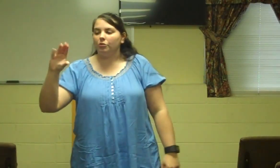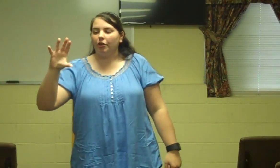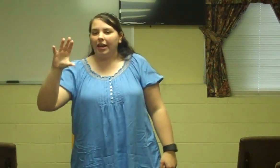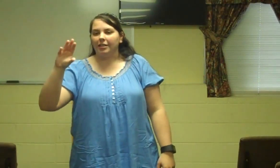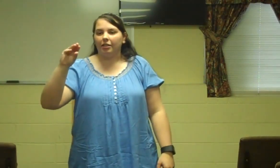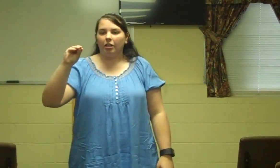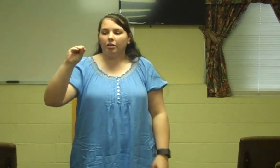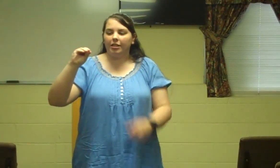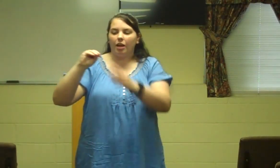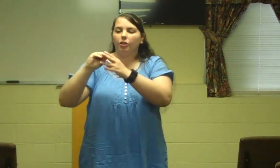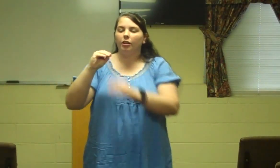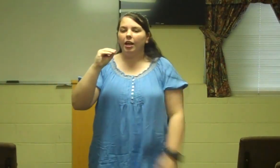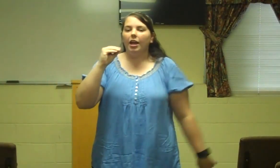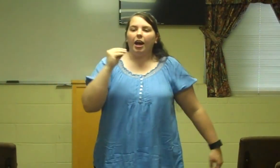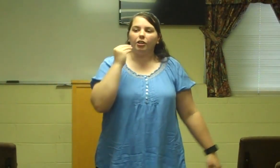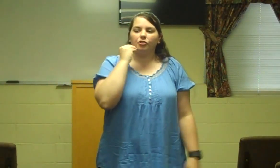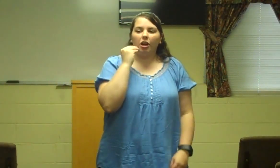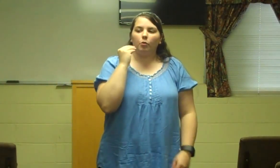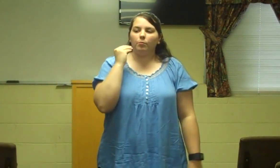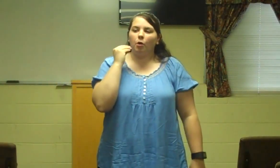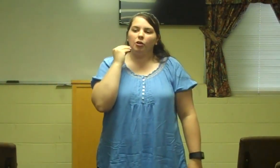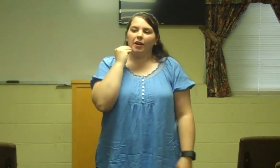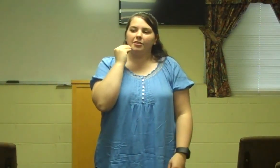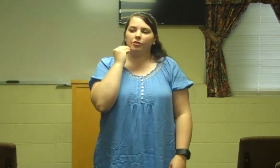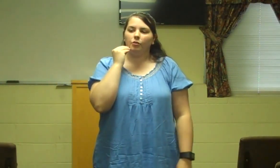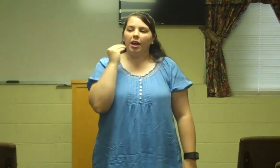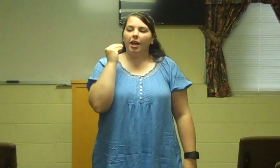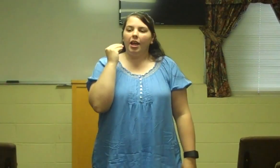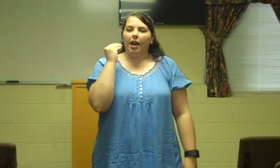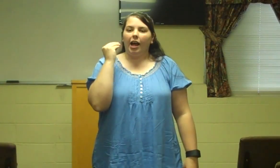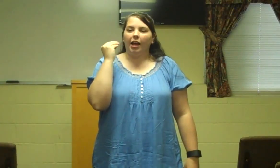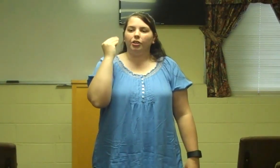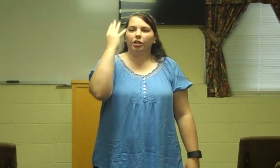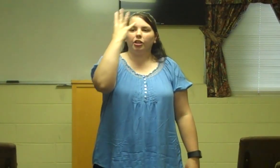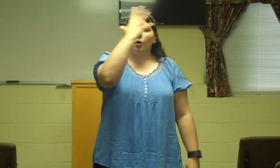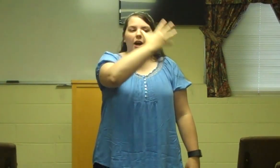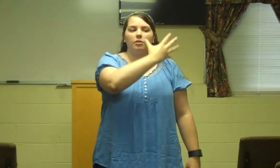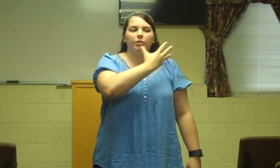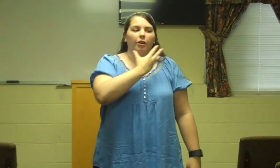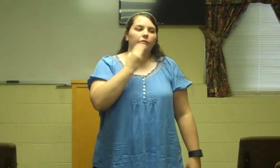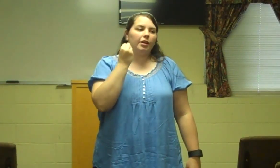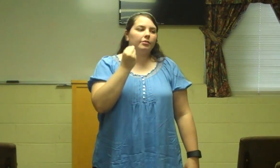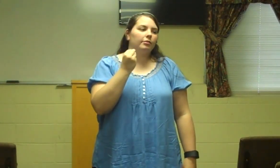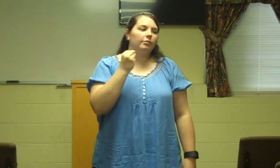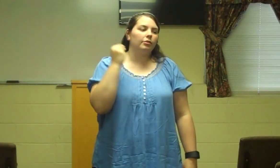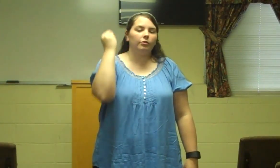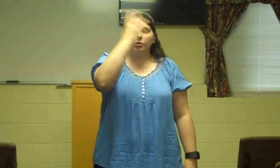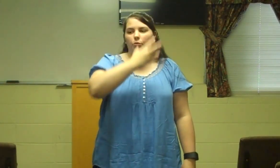with your hand together, and you start one part of your face to your right, and you're going to go out around your face. So that's